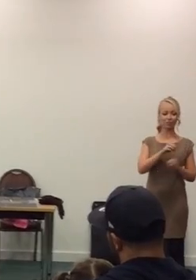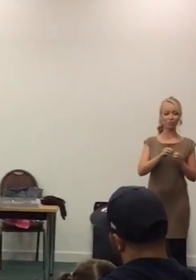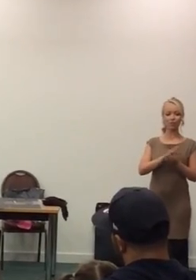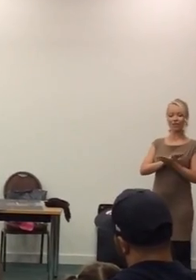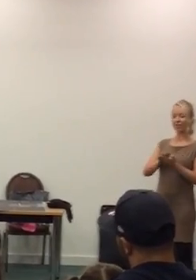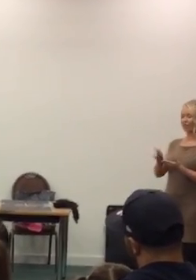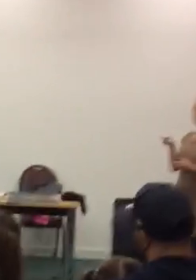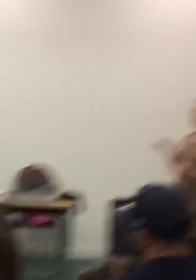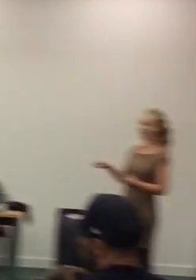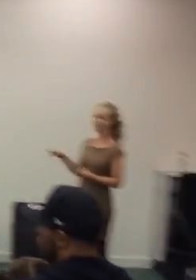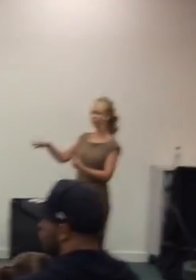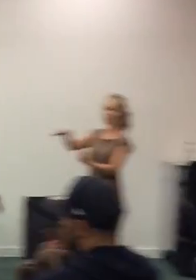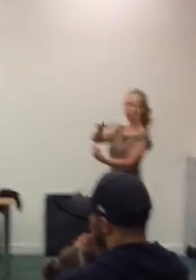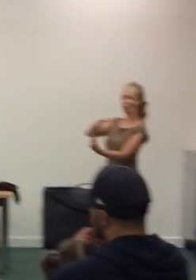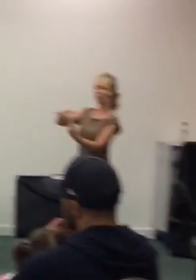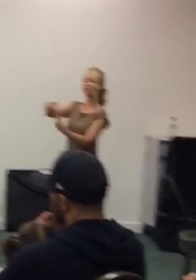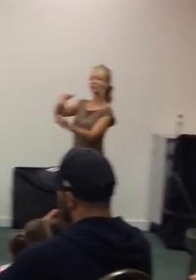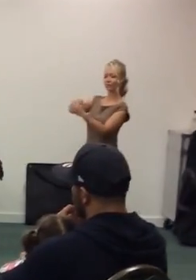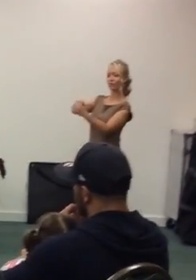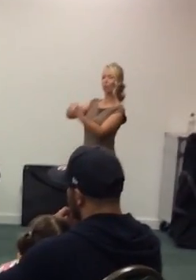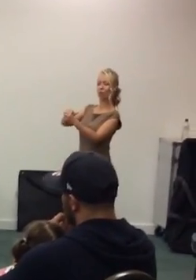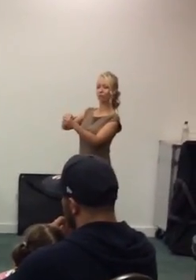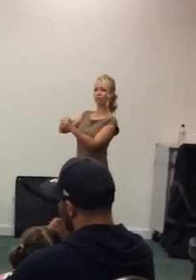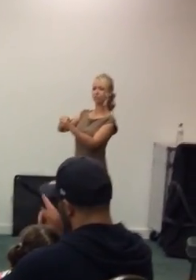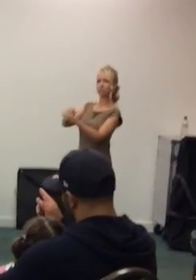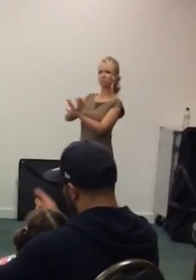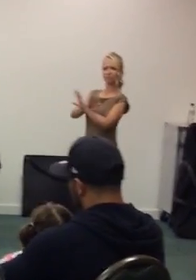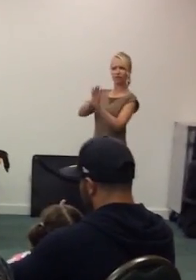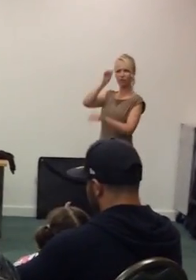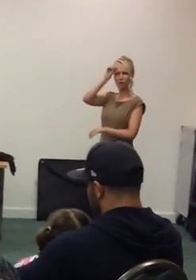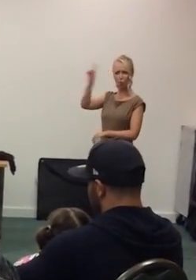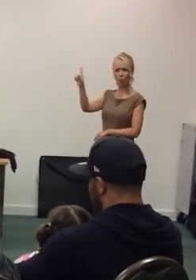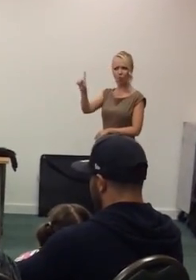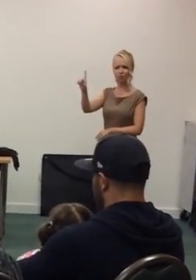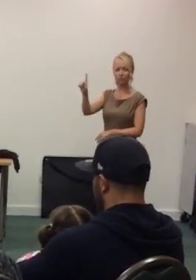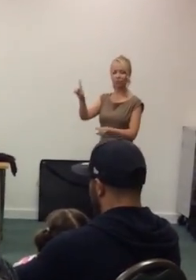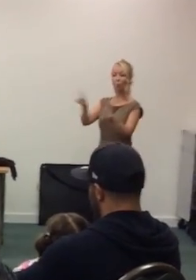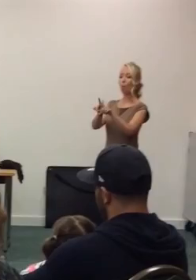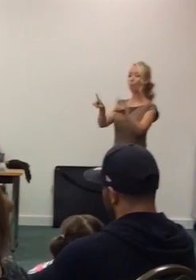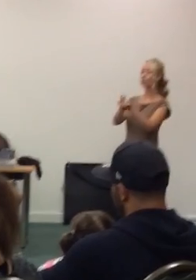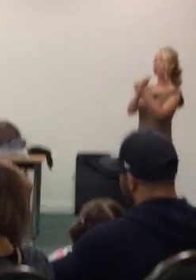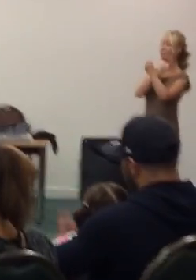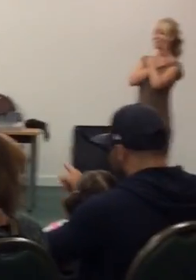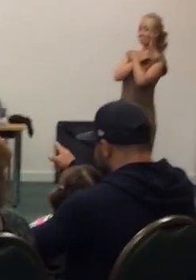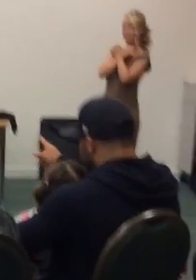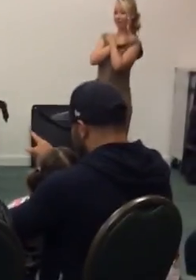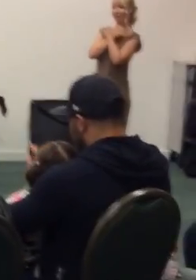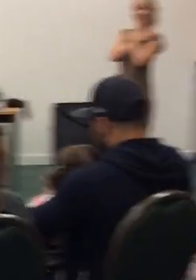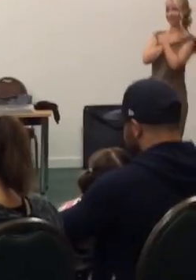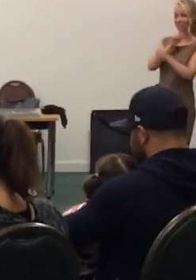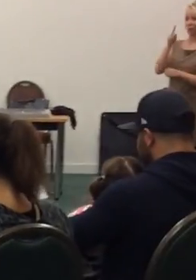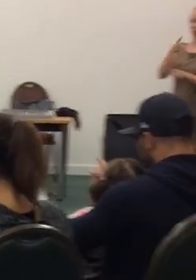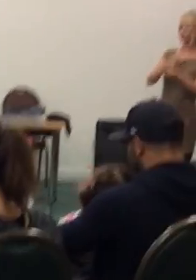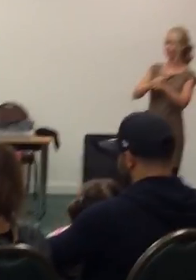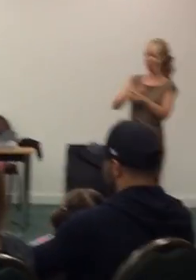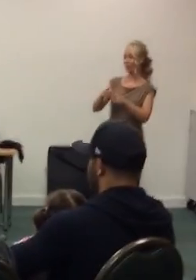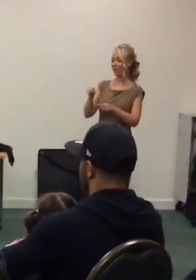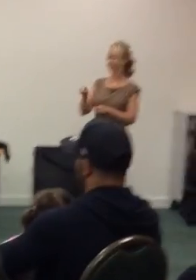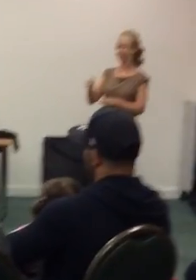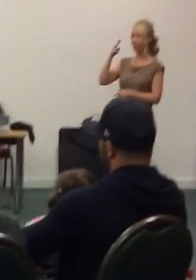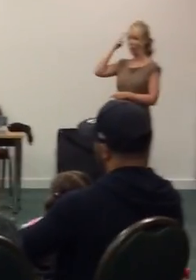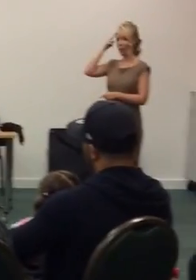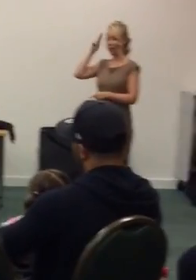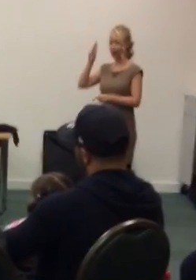Brunhilfer were part of the community, they never forgot they were bears too. So once a week, Karen the